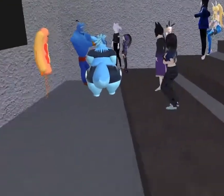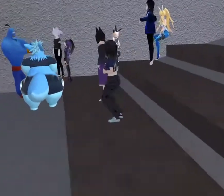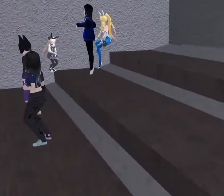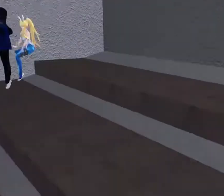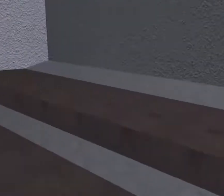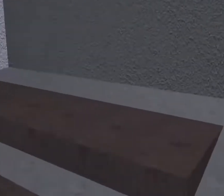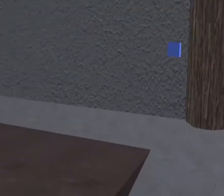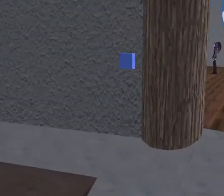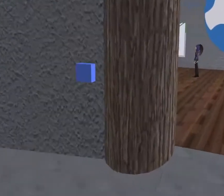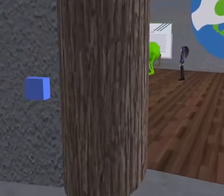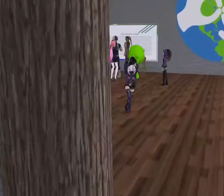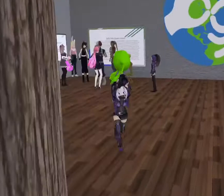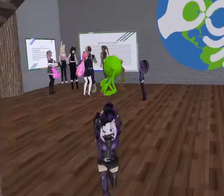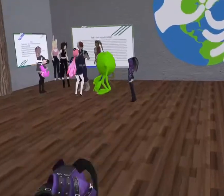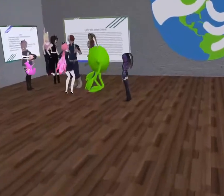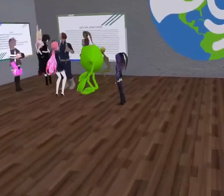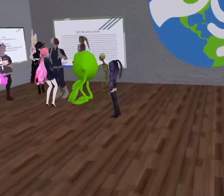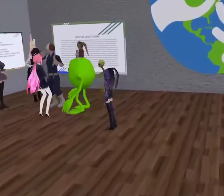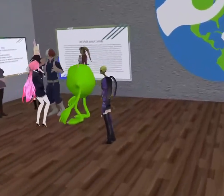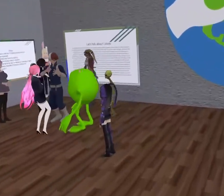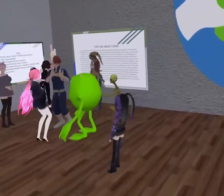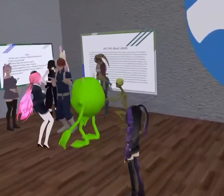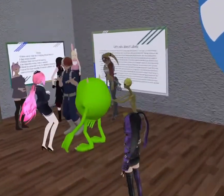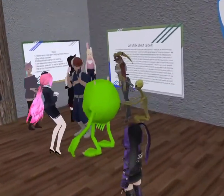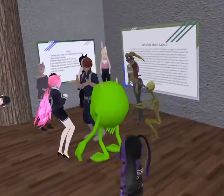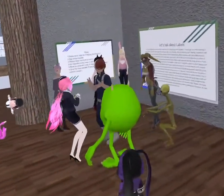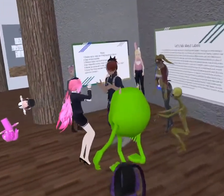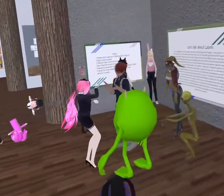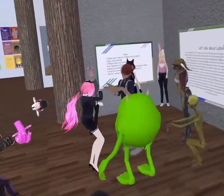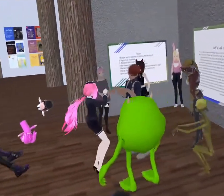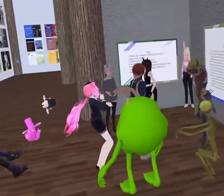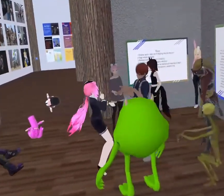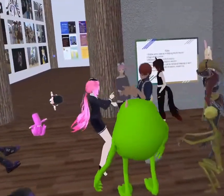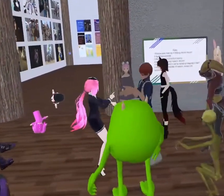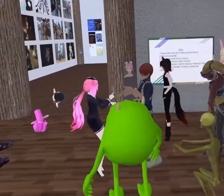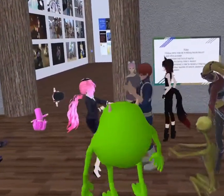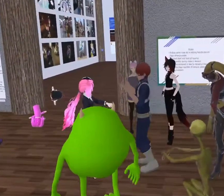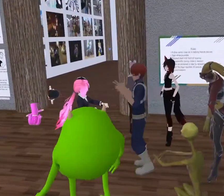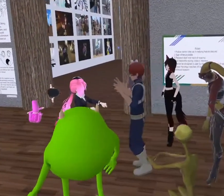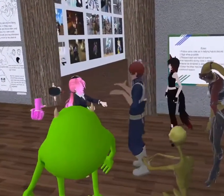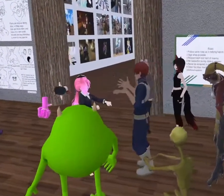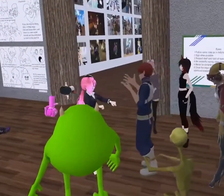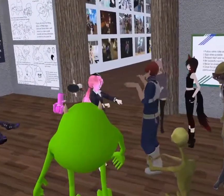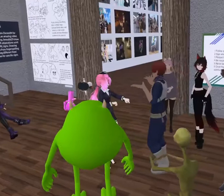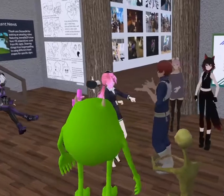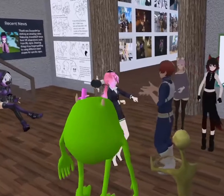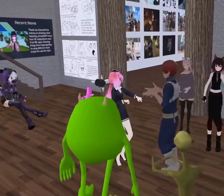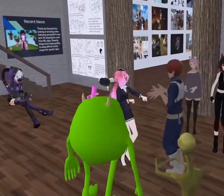my professors, he just doesn't have them, and so hearing it isn't gonna help that. And so he doesn't want to he doesn't want to get a cochlear. So we're all like, yeah, fair enough, right?